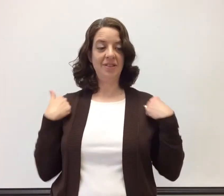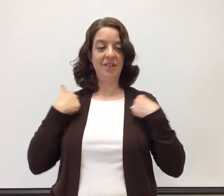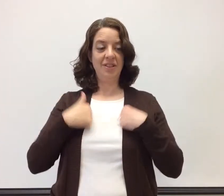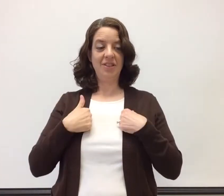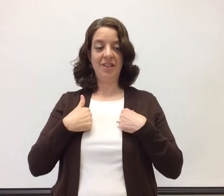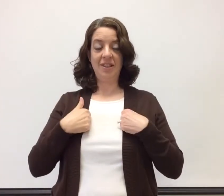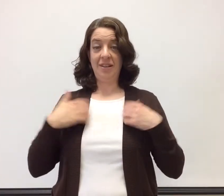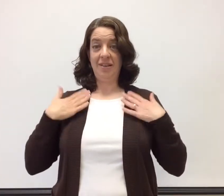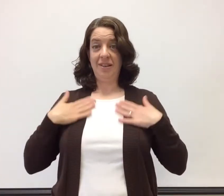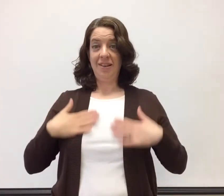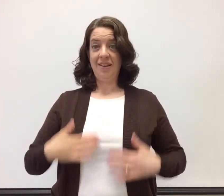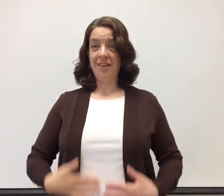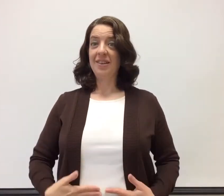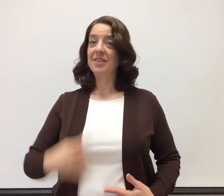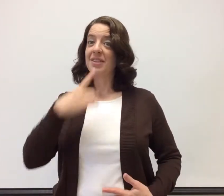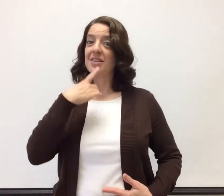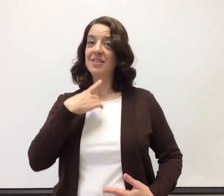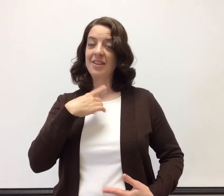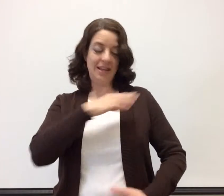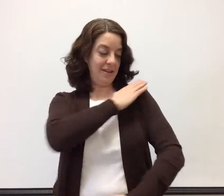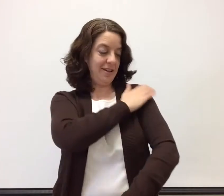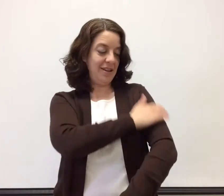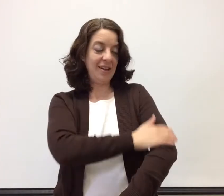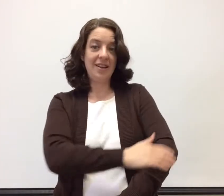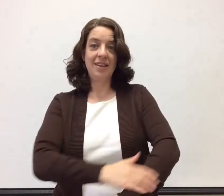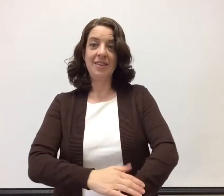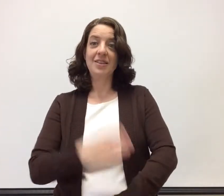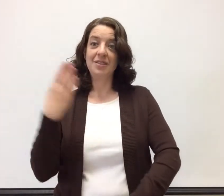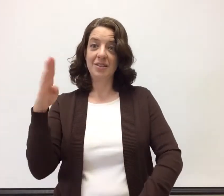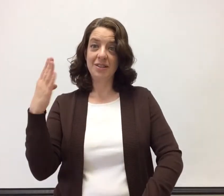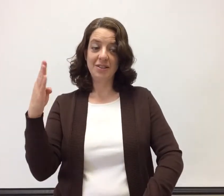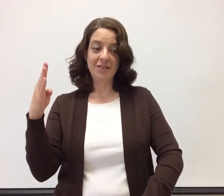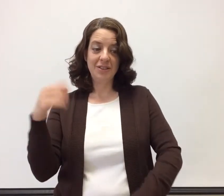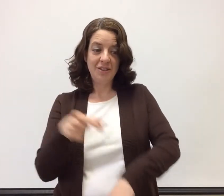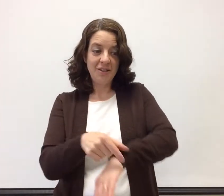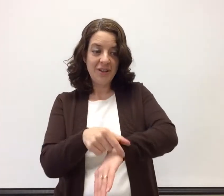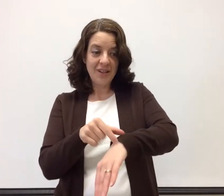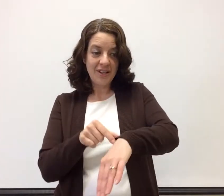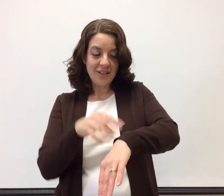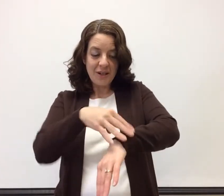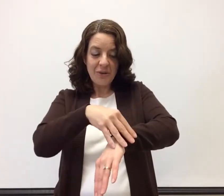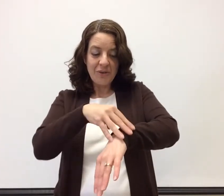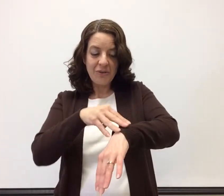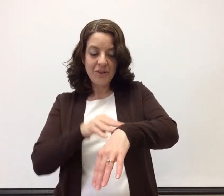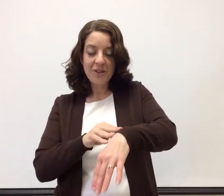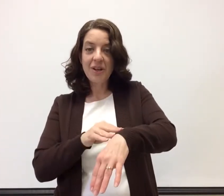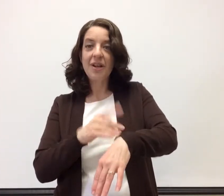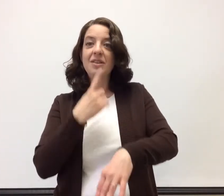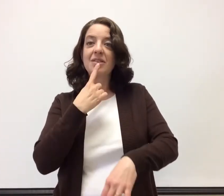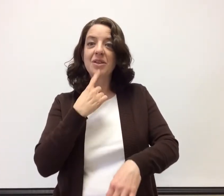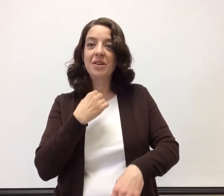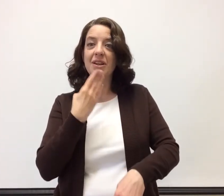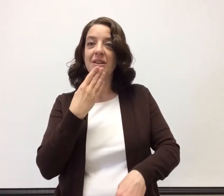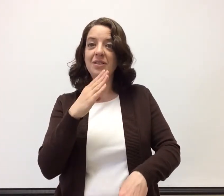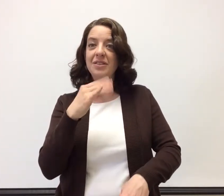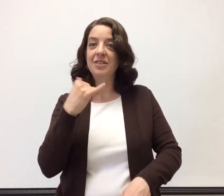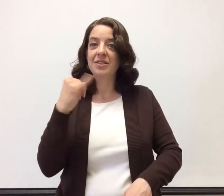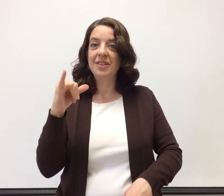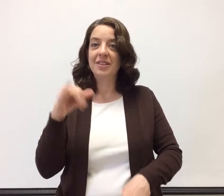There's a boy in a jacket. The main part is red. The sleeves are blue. And his cuff has stripes that are red, blue,